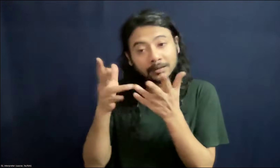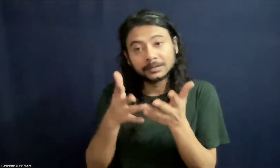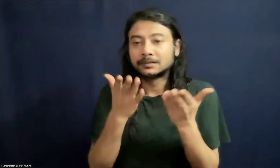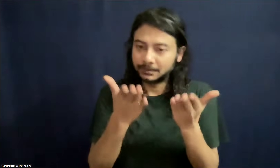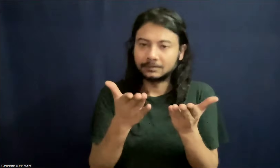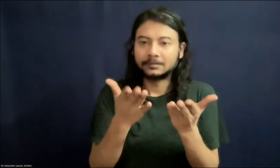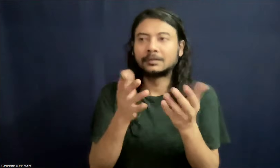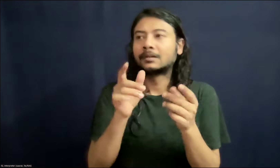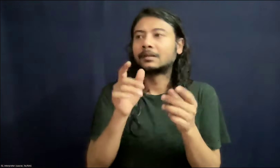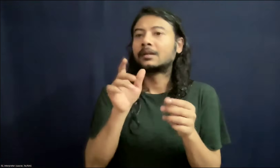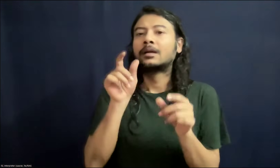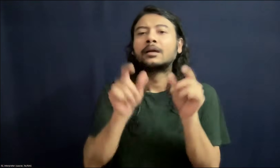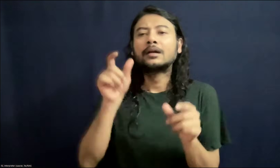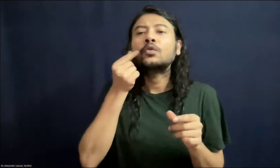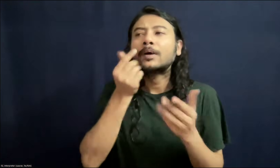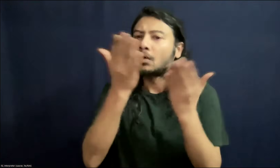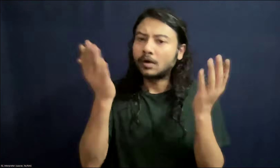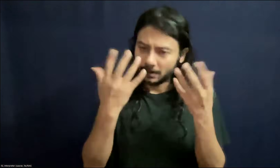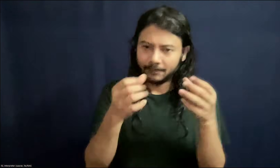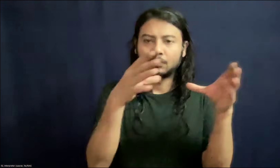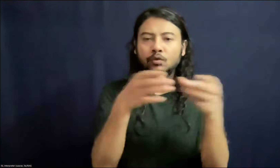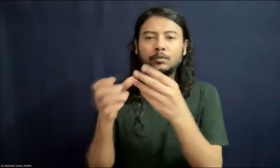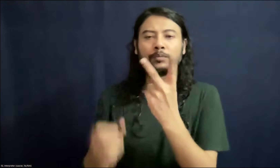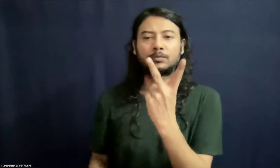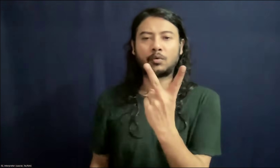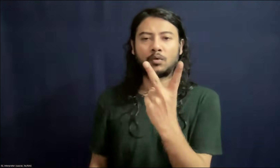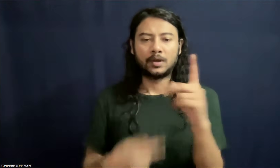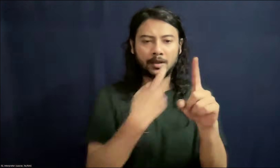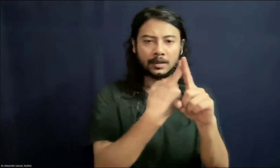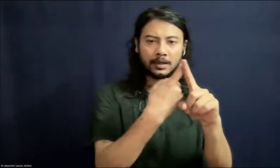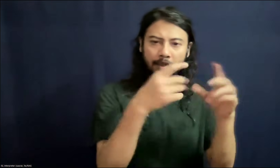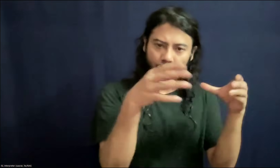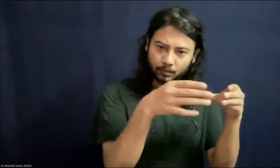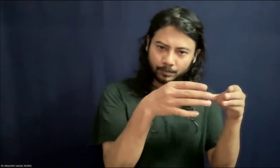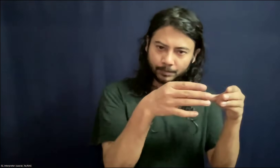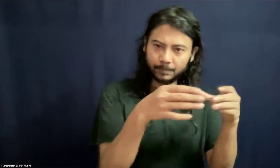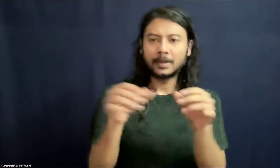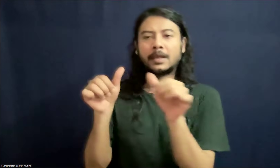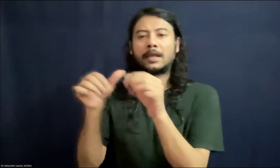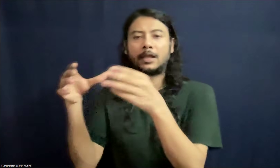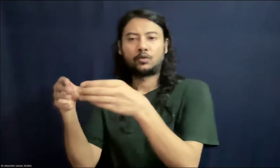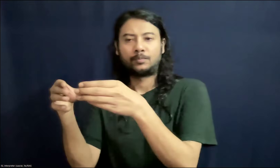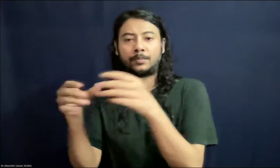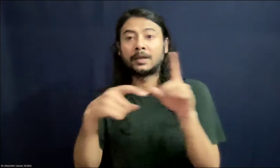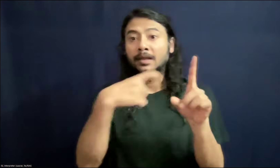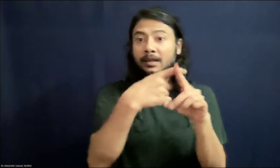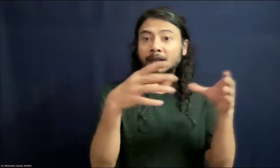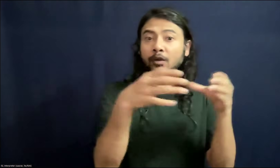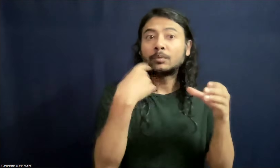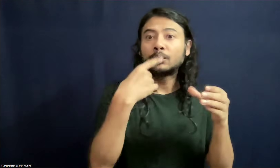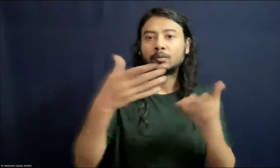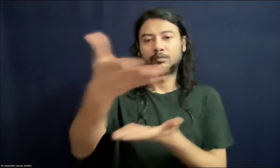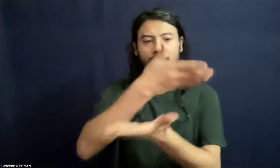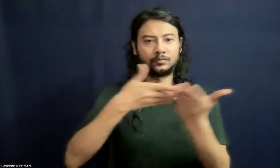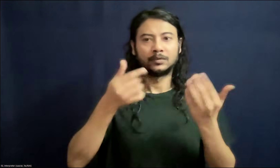And Kshar is all those who are living in the material world. Akshar is those who are living in the spiritual world.